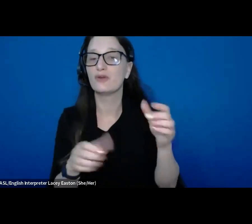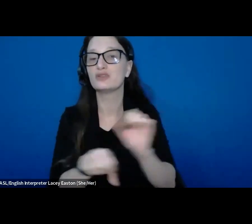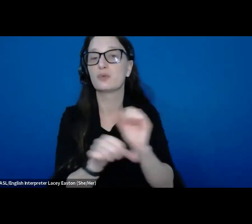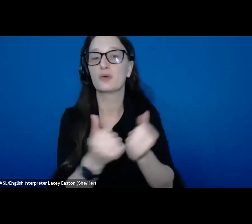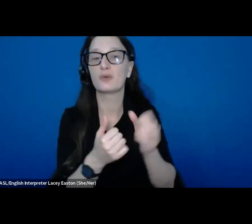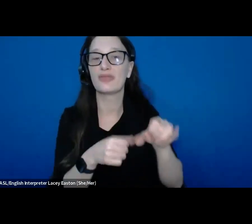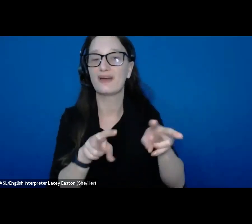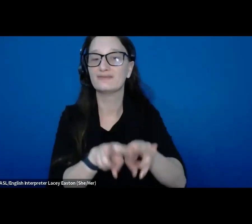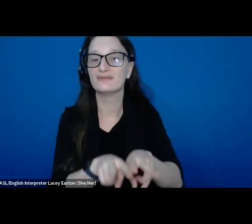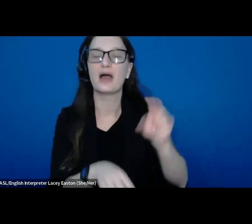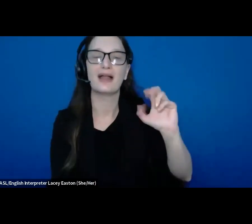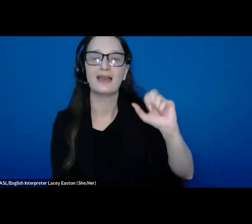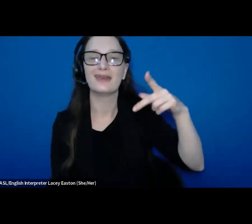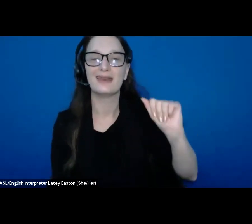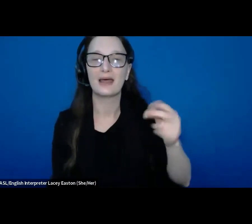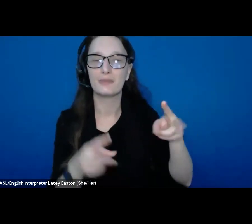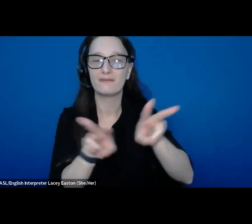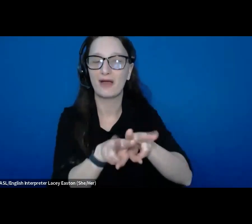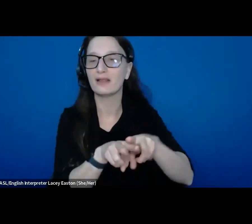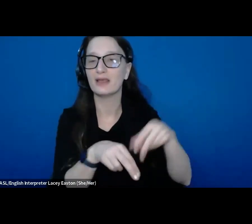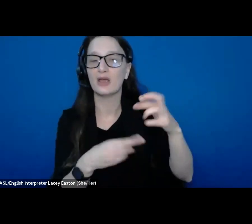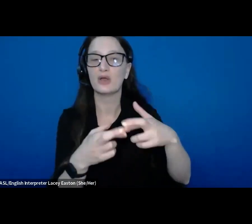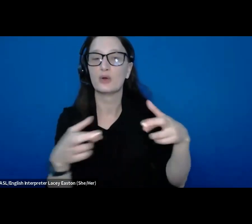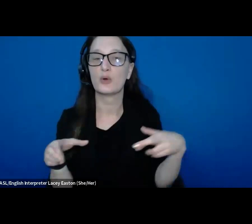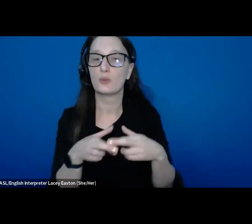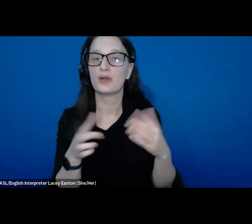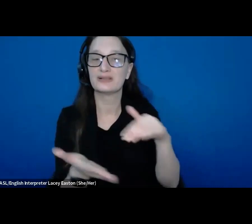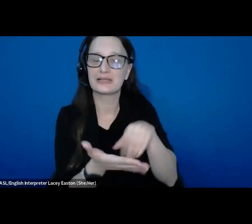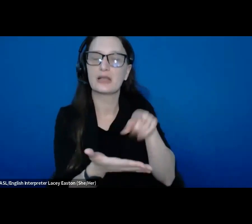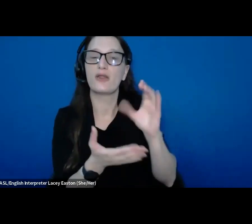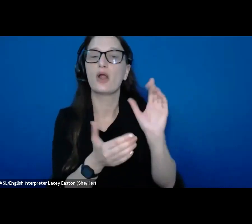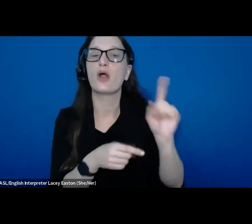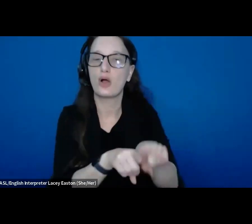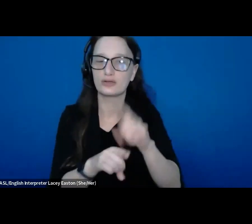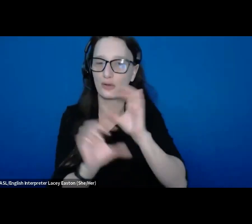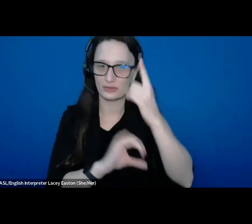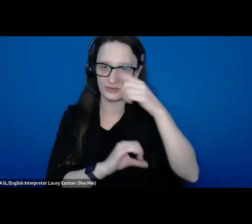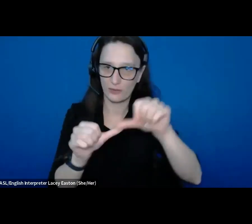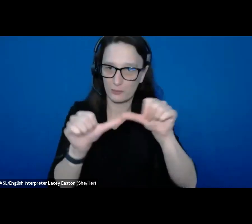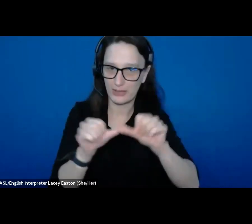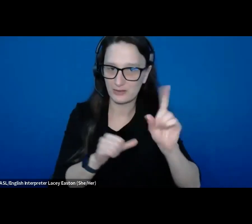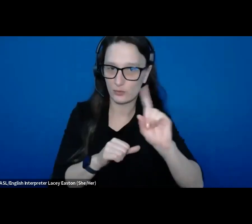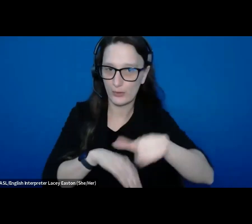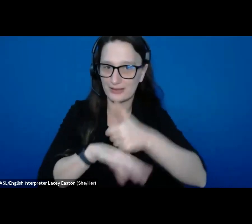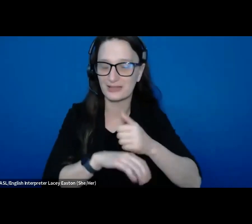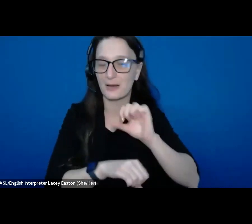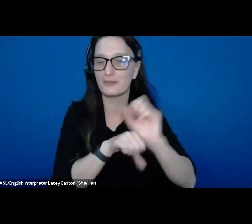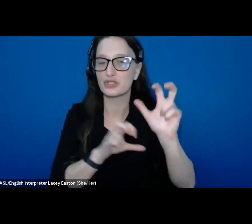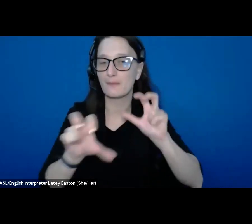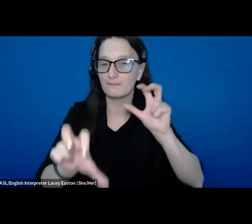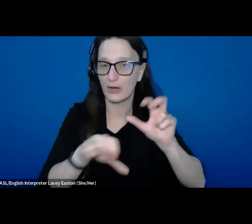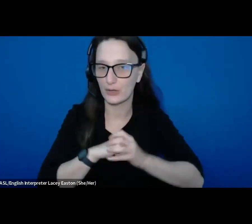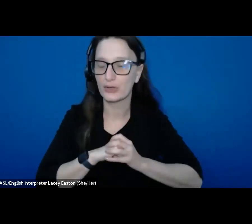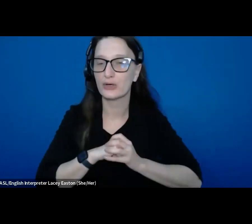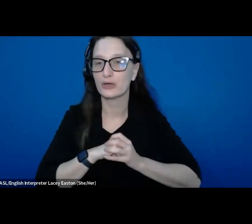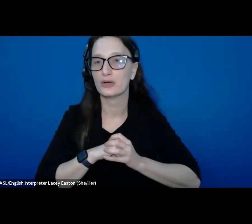for additional places to do their job fairs. But I think Carly, we talked about maybe the Folsom area or something like that